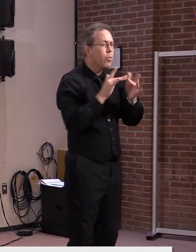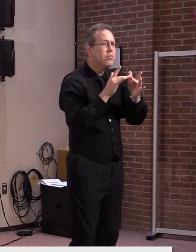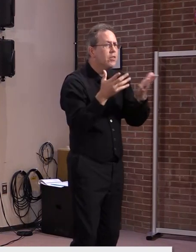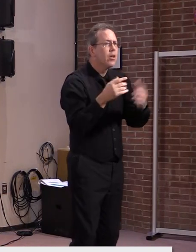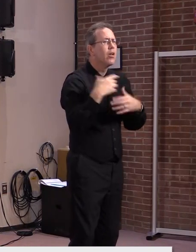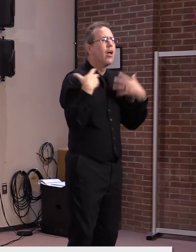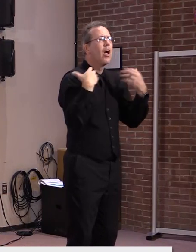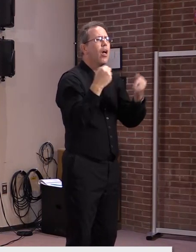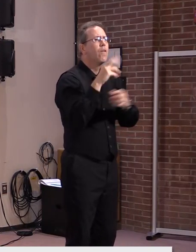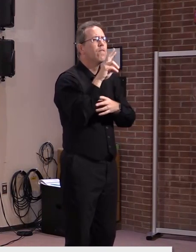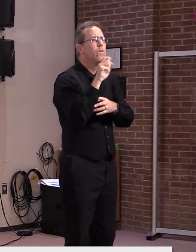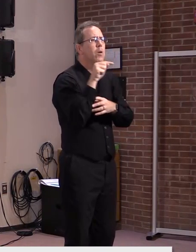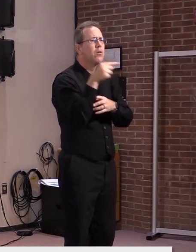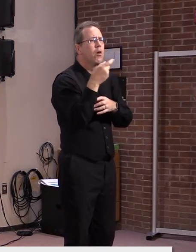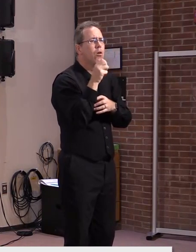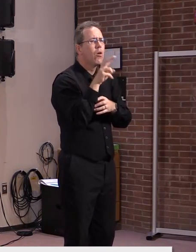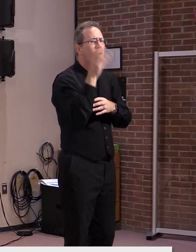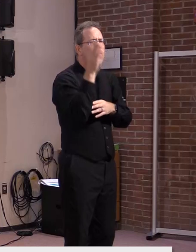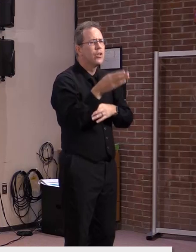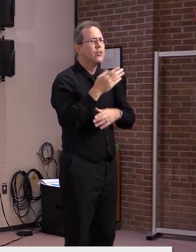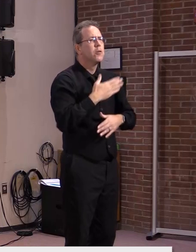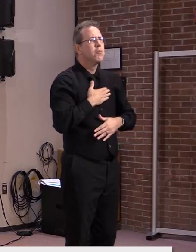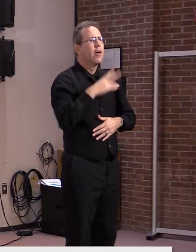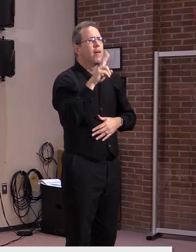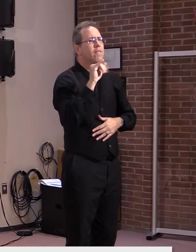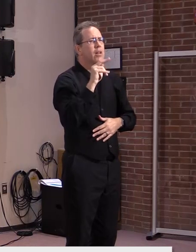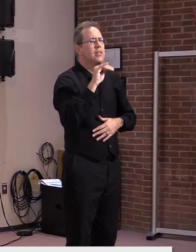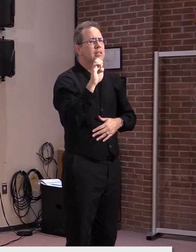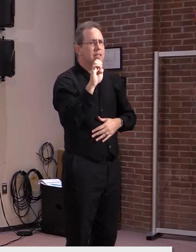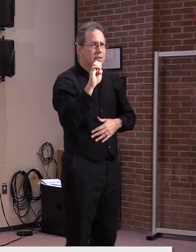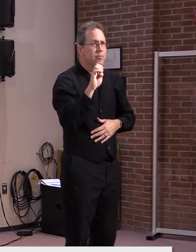www.healthvermont.gov/myvaccine. You can also call